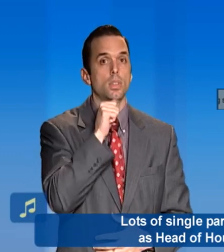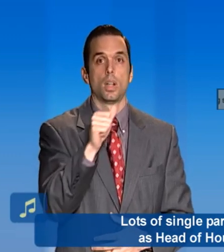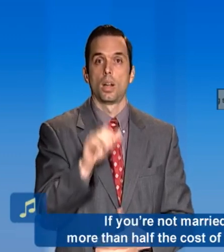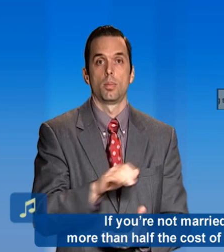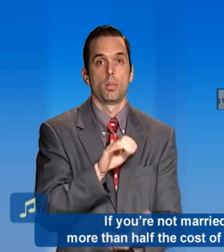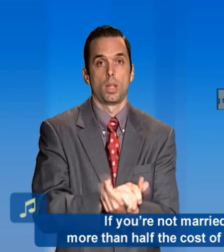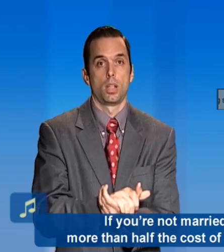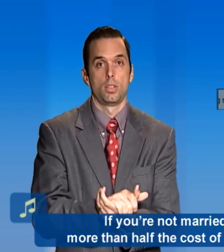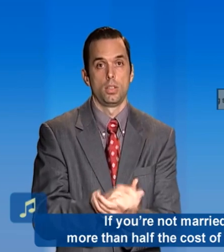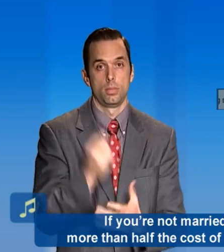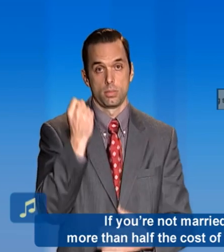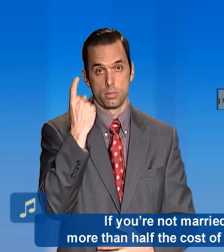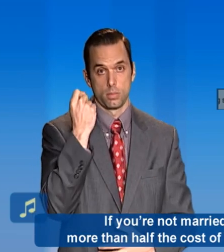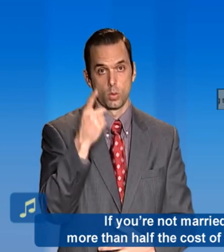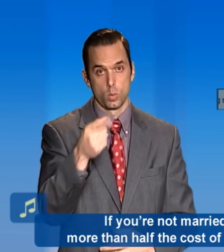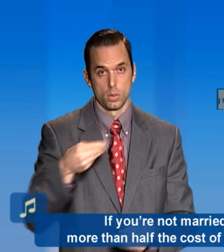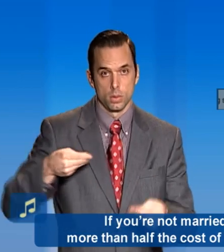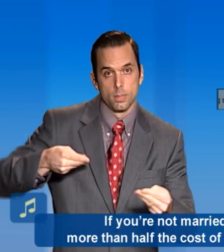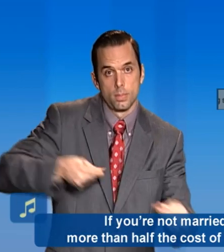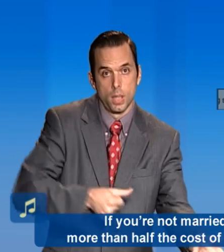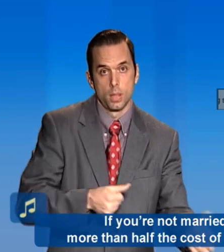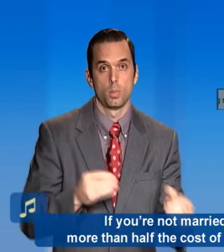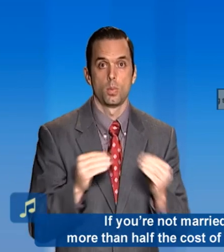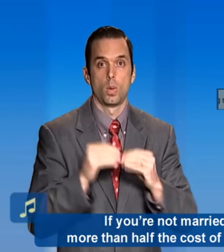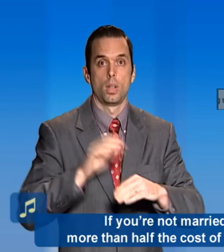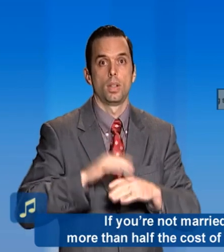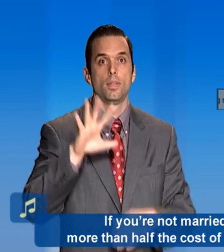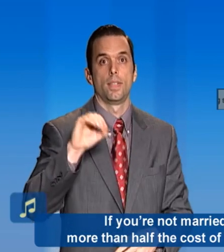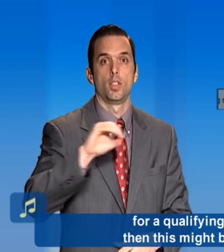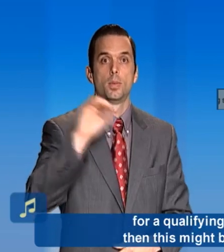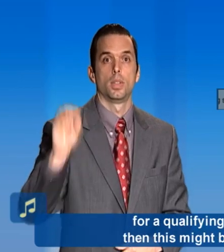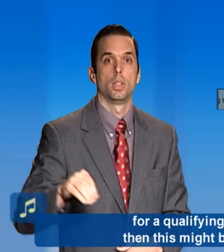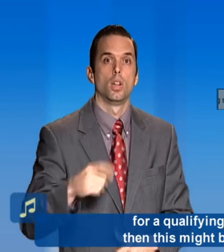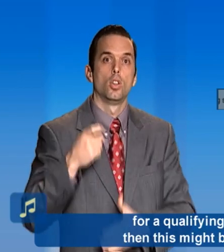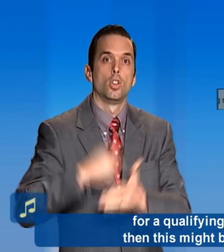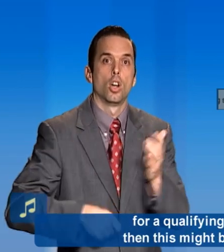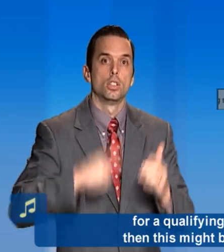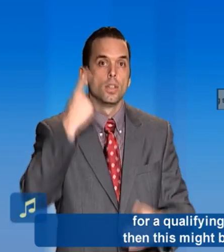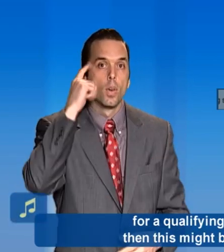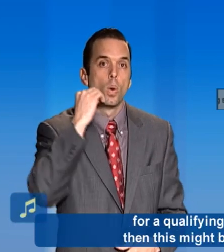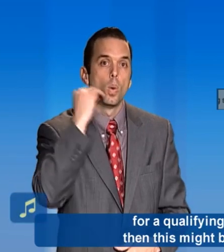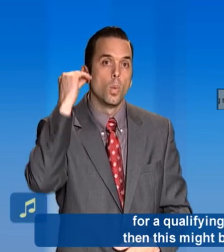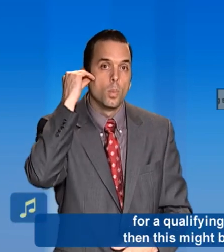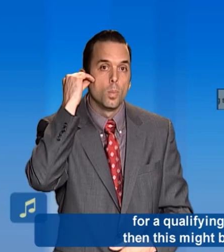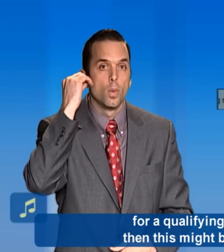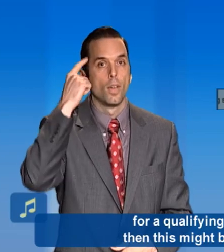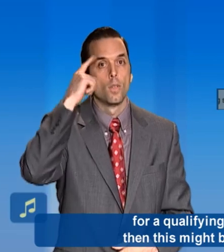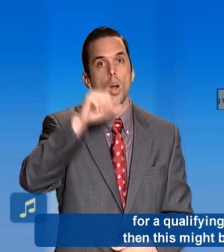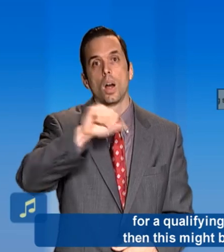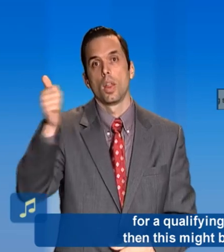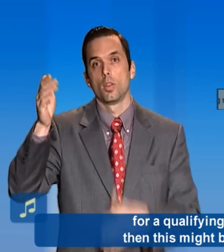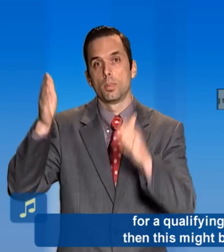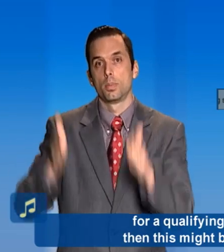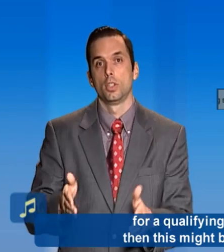If you're not married, but you pay more than half the cost of keeping up a home for a qualifying person, then this might be for you.